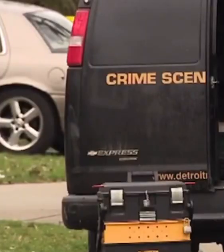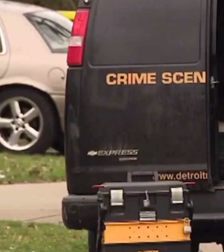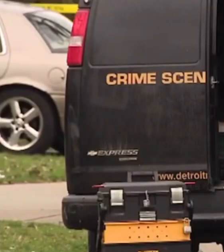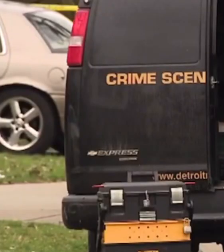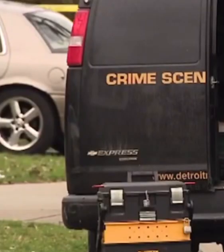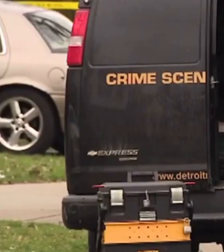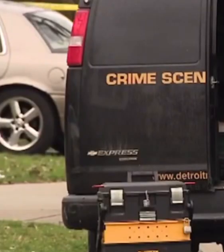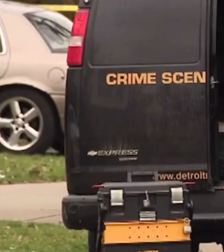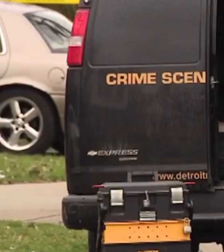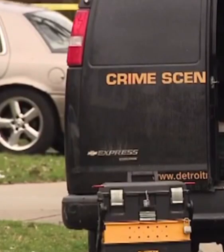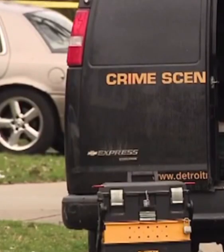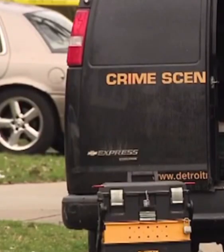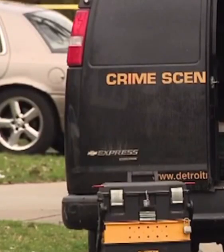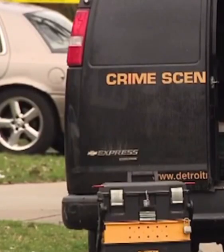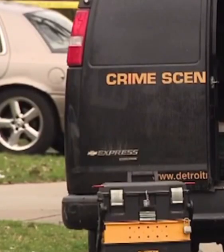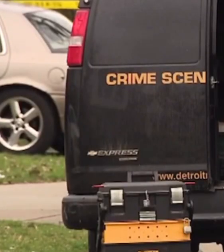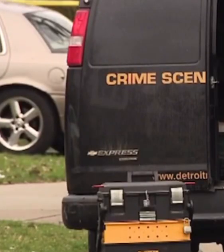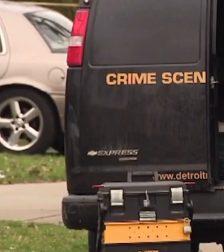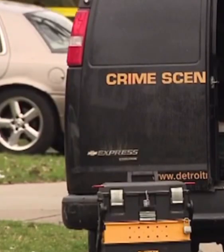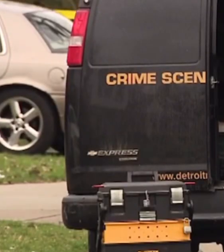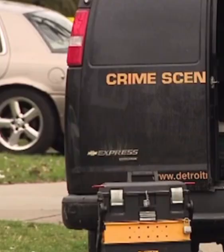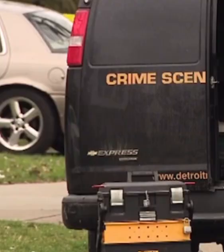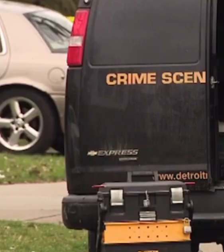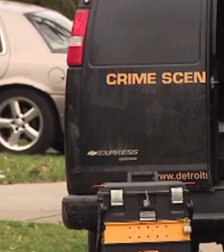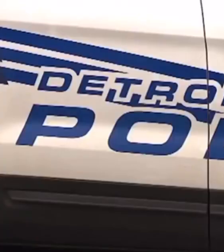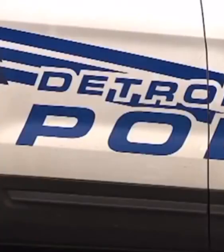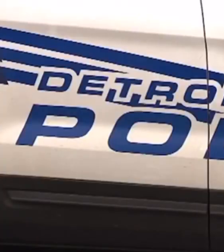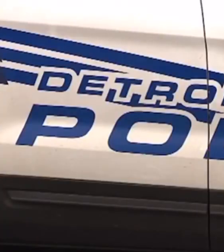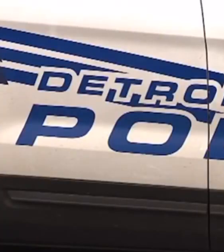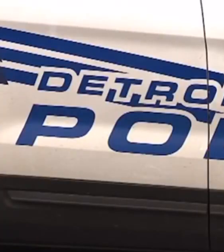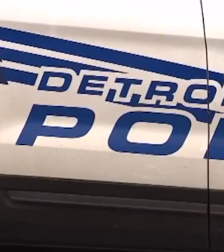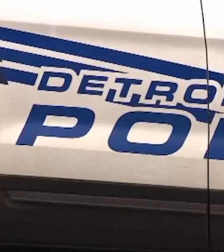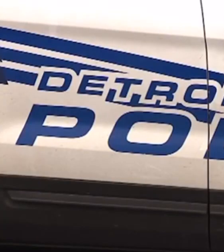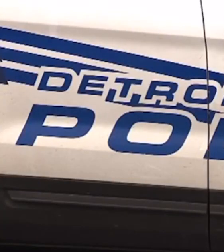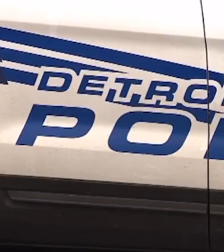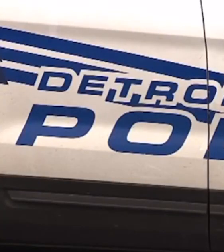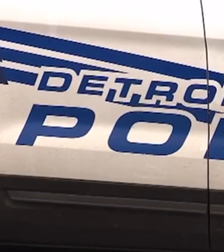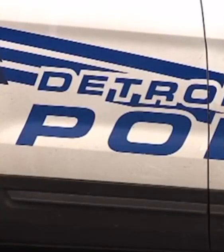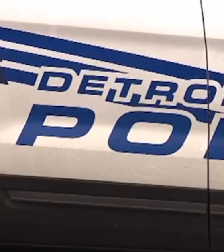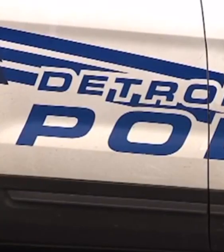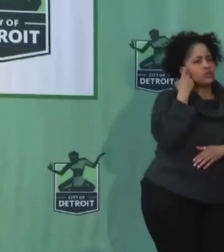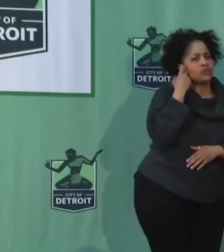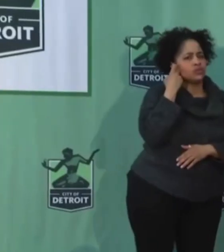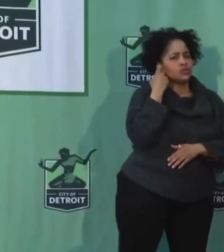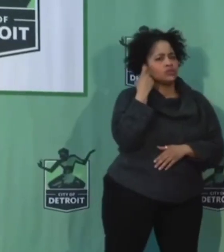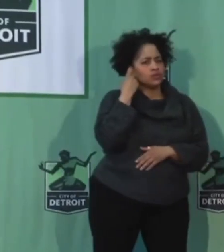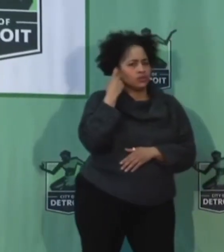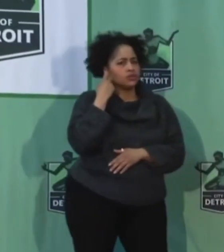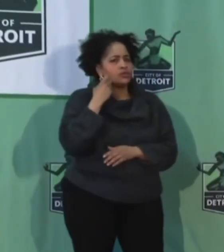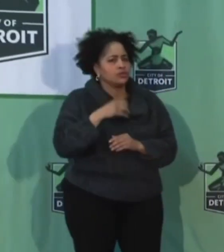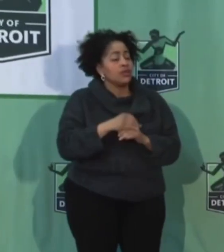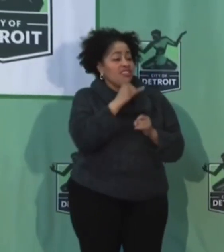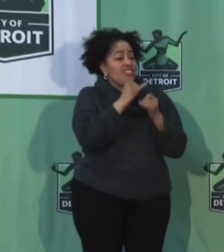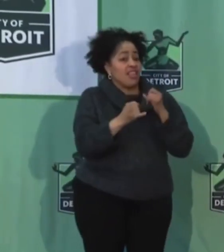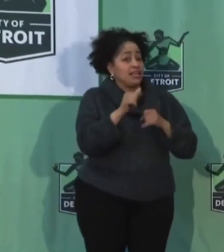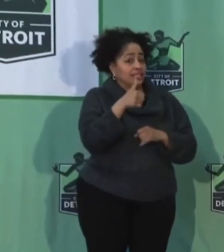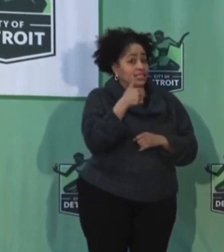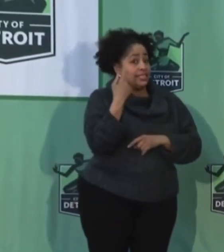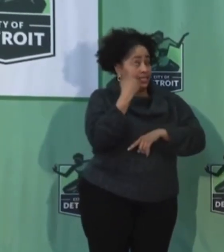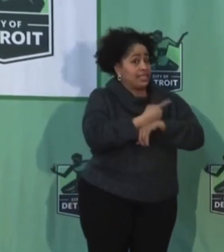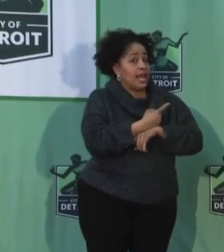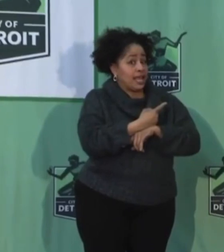We had an increase in non-fatal shootings for the same time period, but again, crime is still down. You know, the last 10 days or